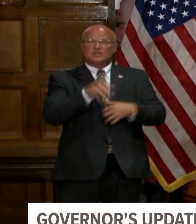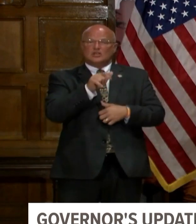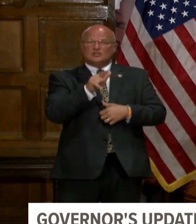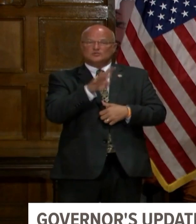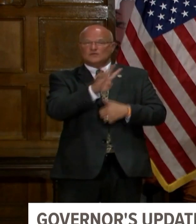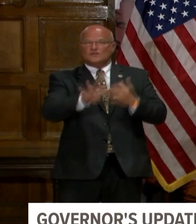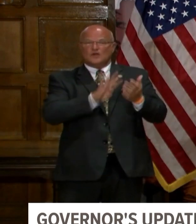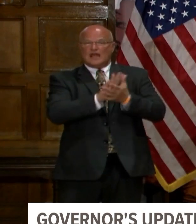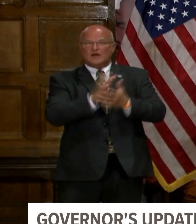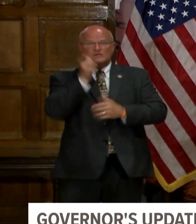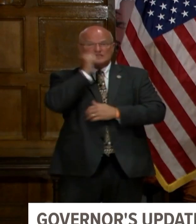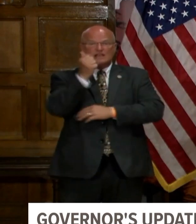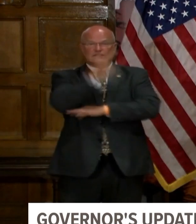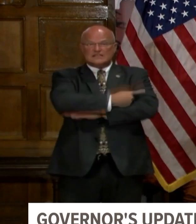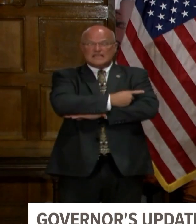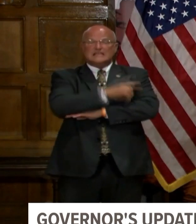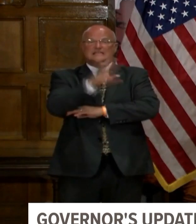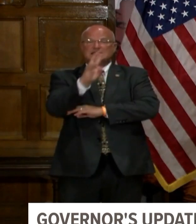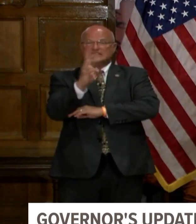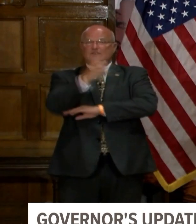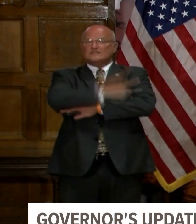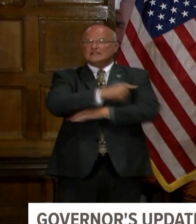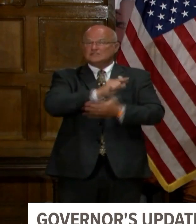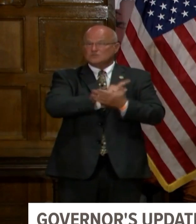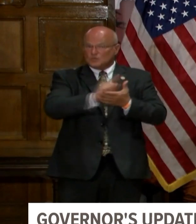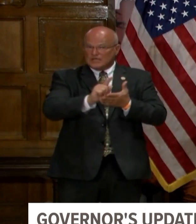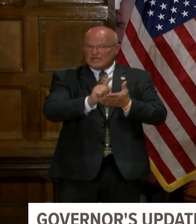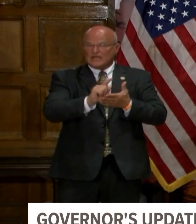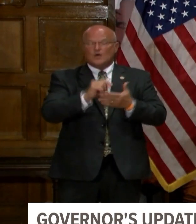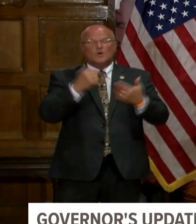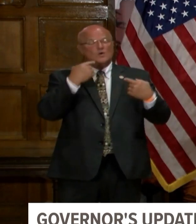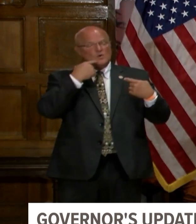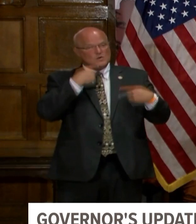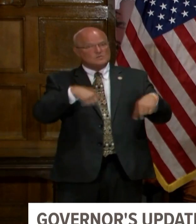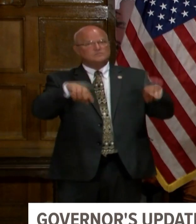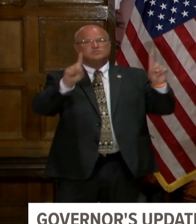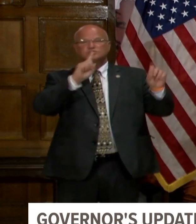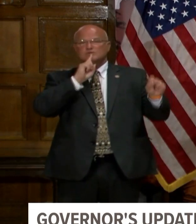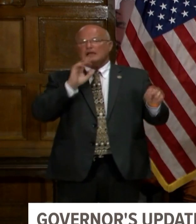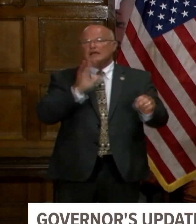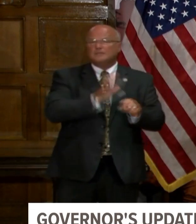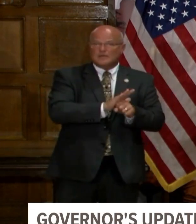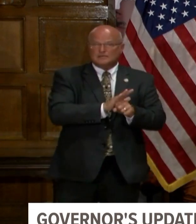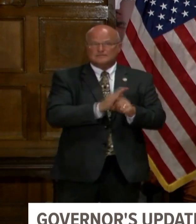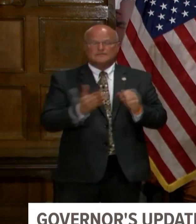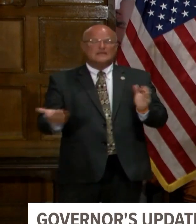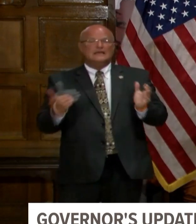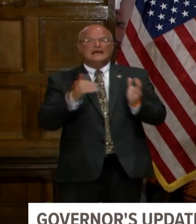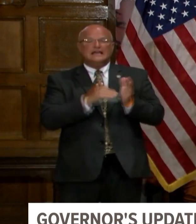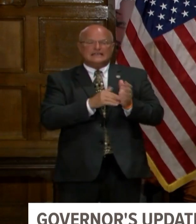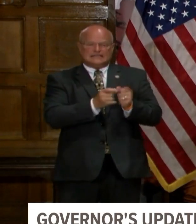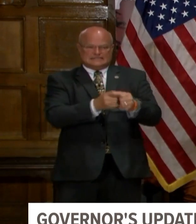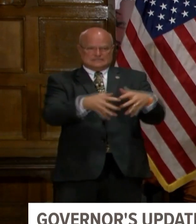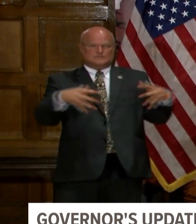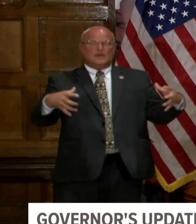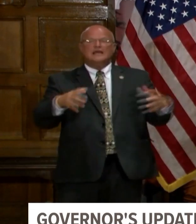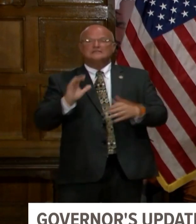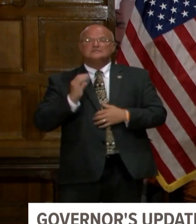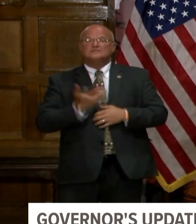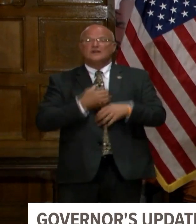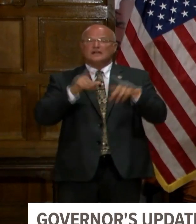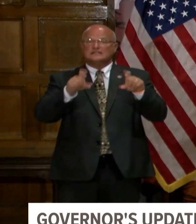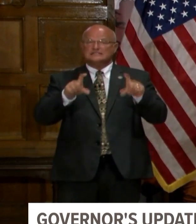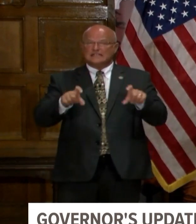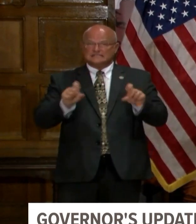hours per day, 7 days a week, which is a very significant commitment and, again, an expansion of our